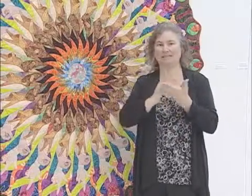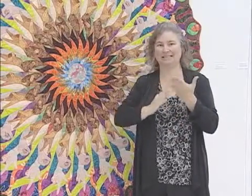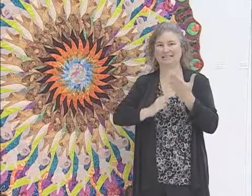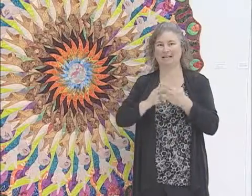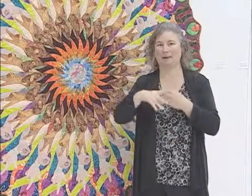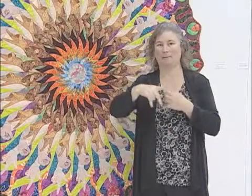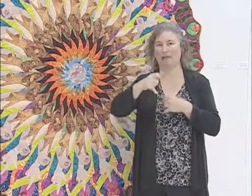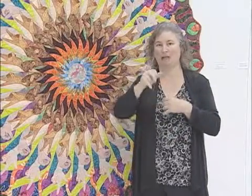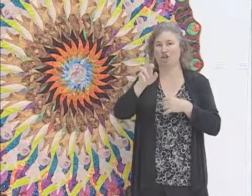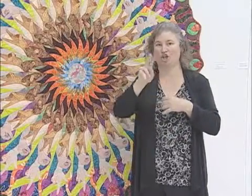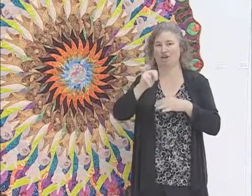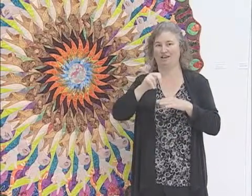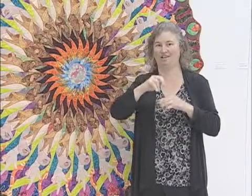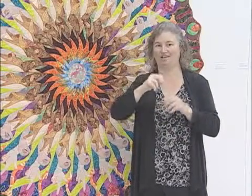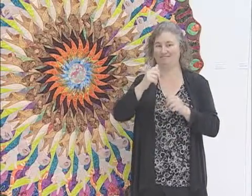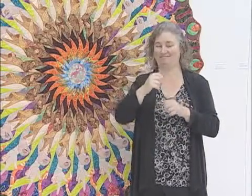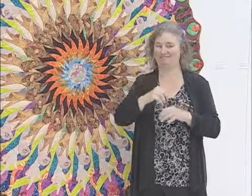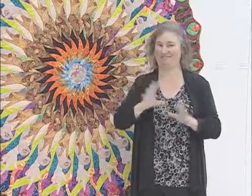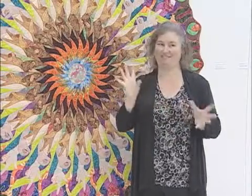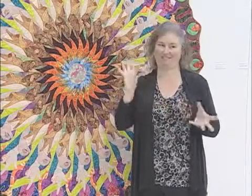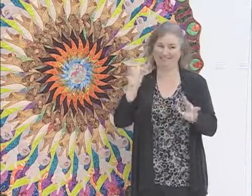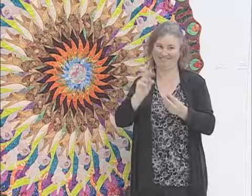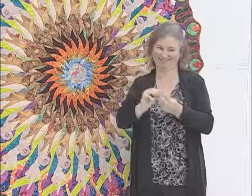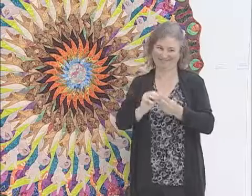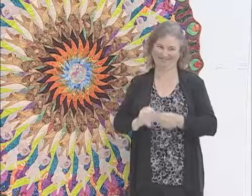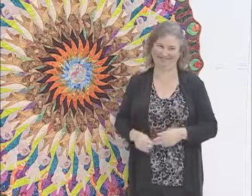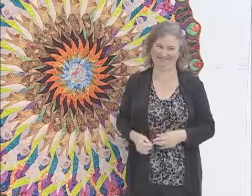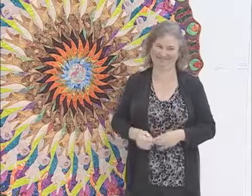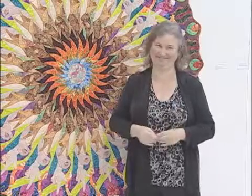This is a 500-piece pattern quilt.